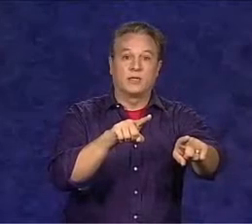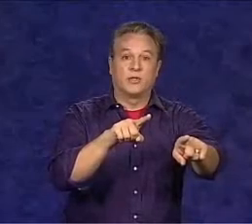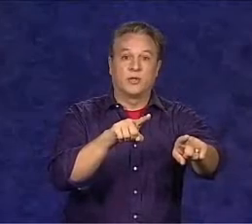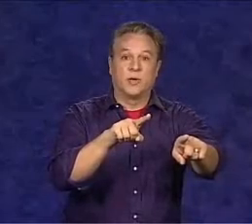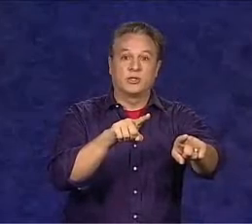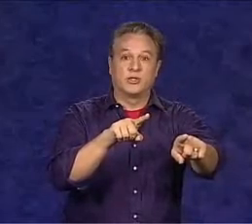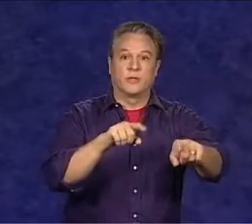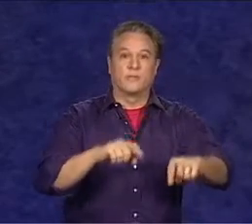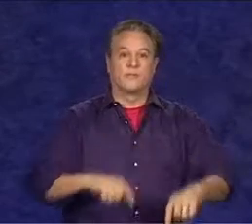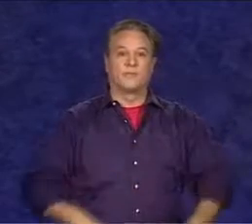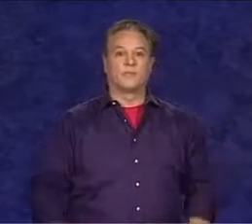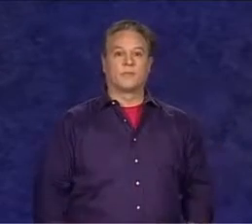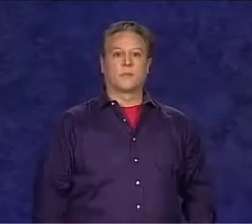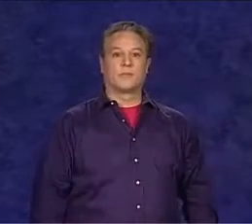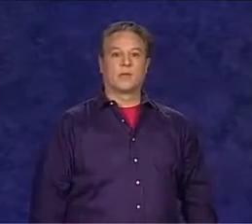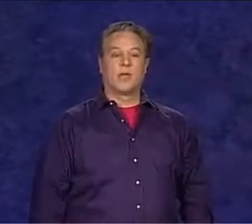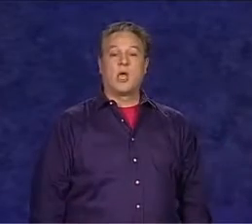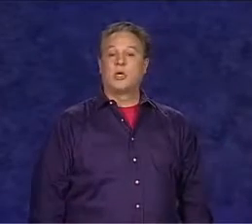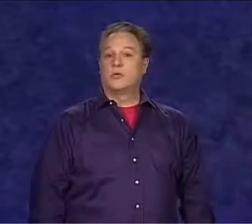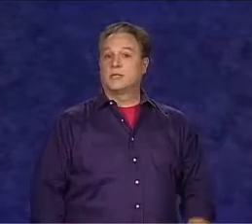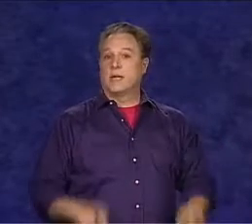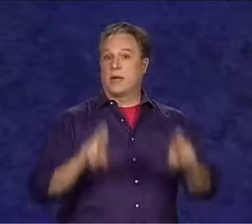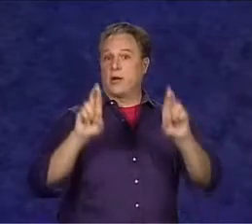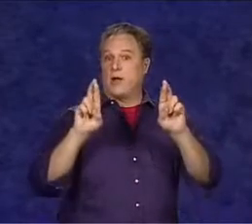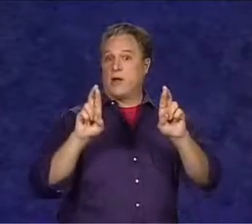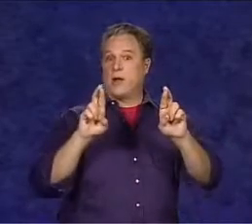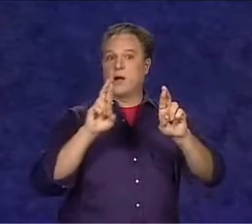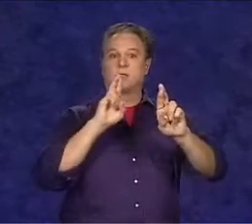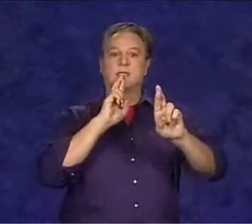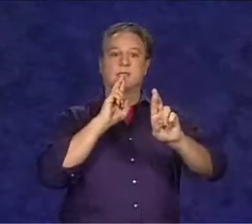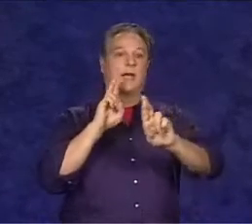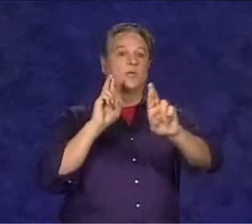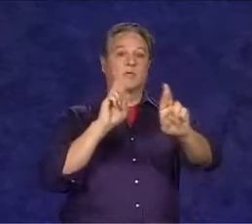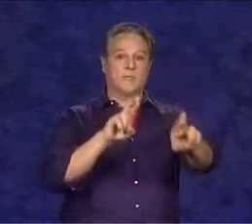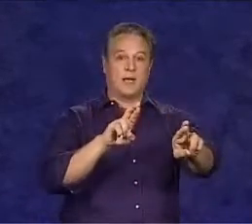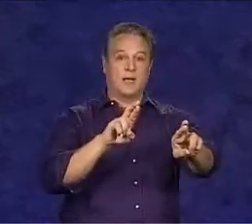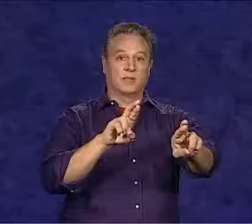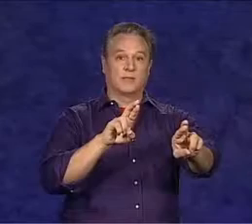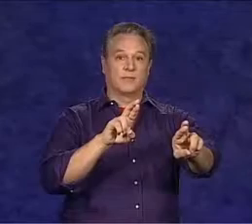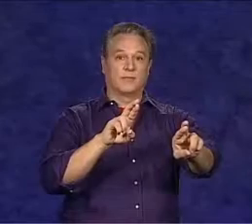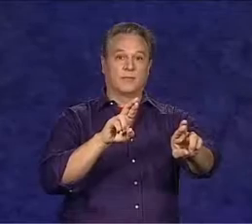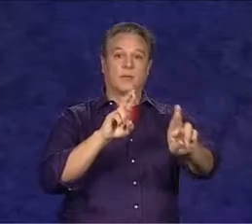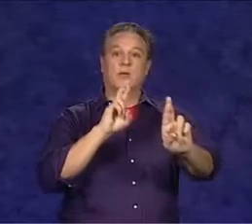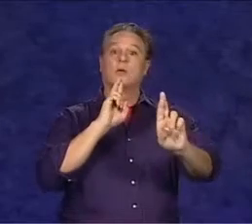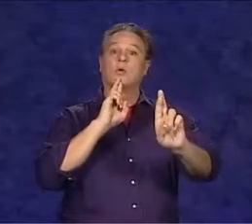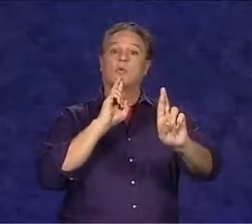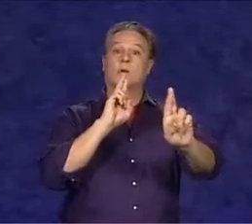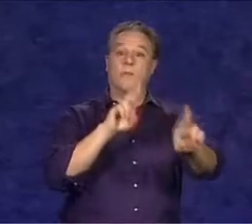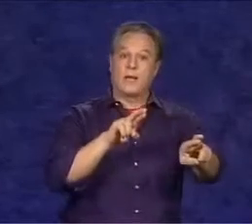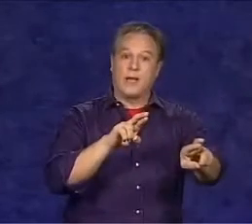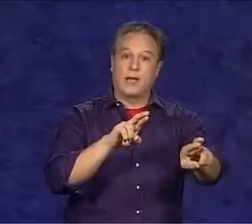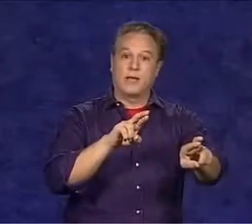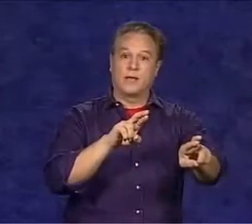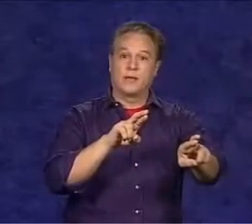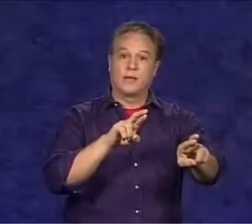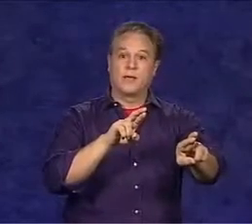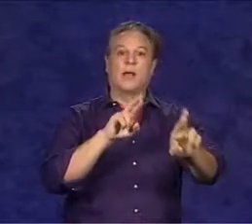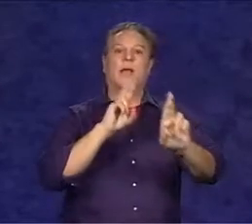to the questioner. Use the letter R to sign respond, reply,